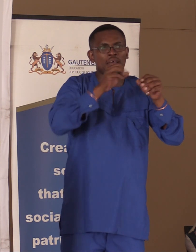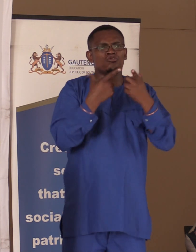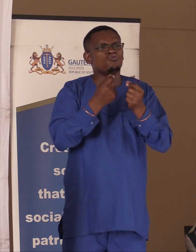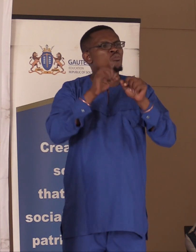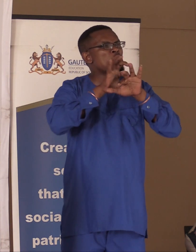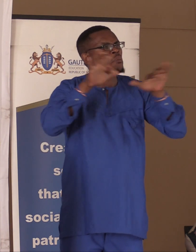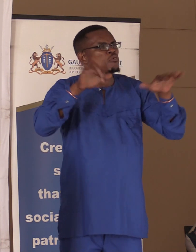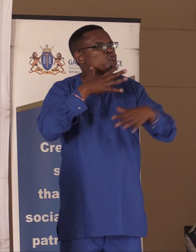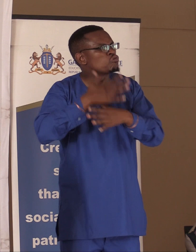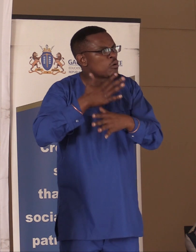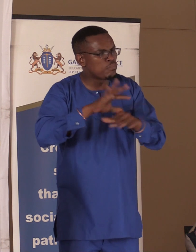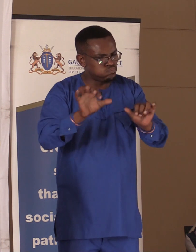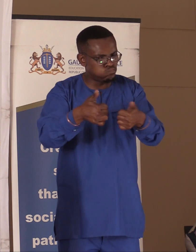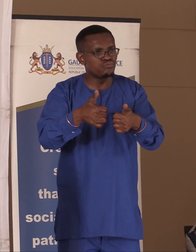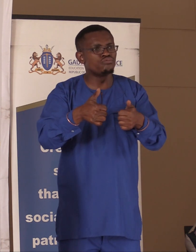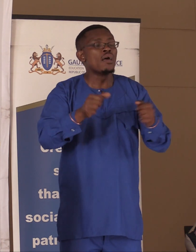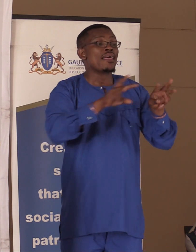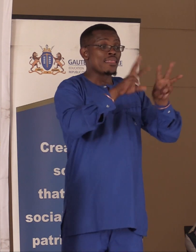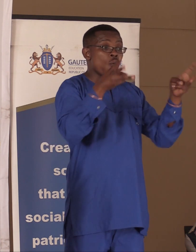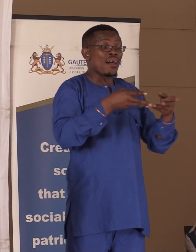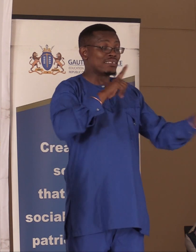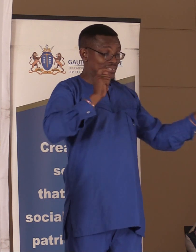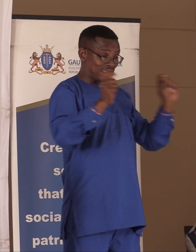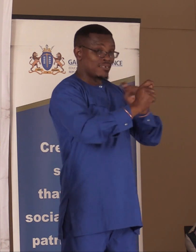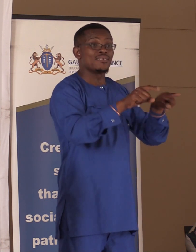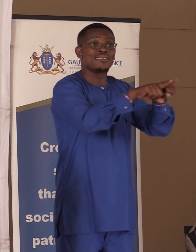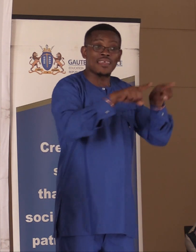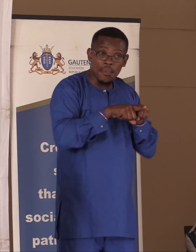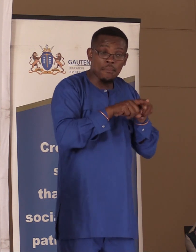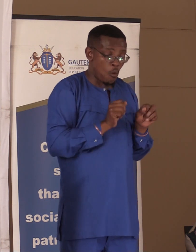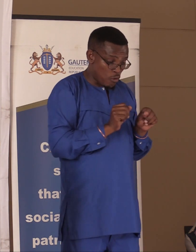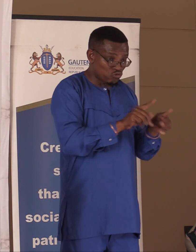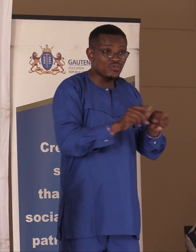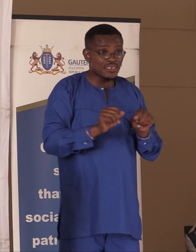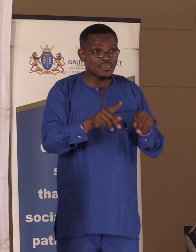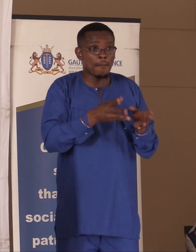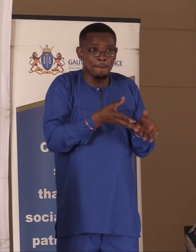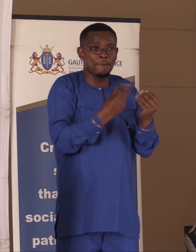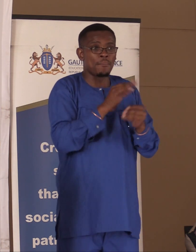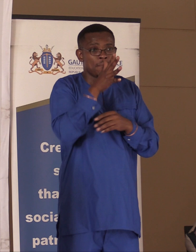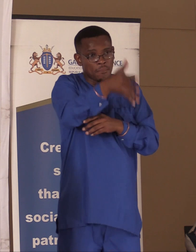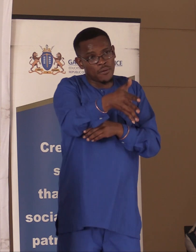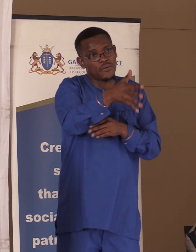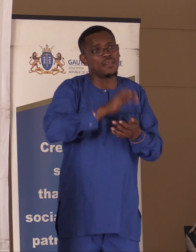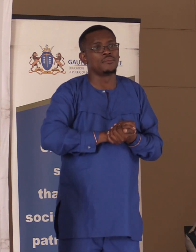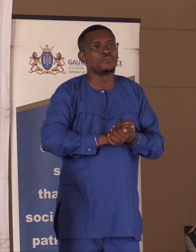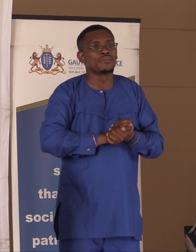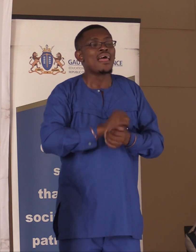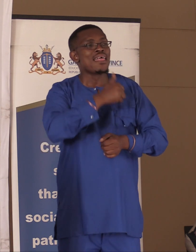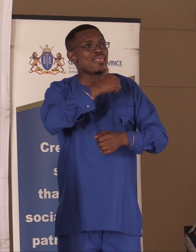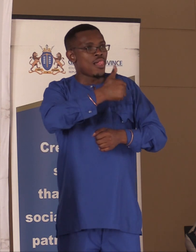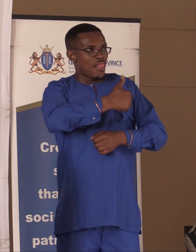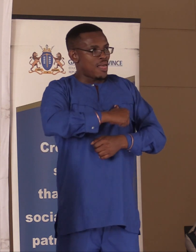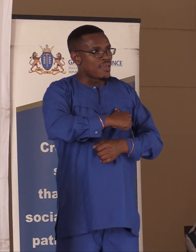jobs, but the world is changing, and therefore it also comes with opportunities. And I'm going to say to you, you're very